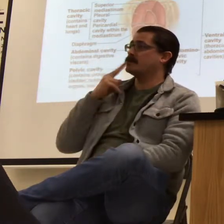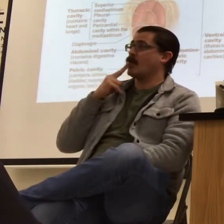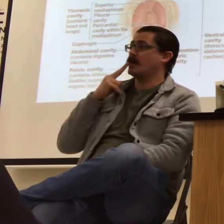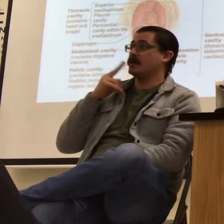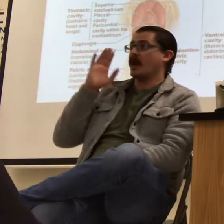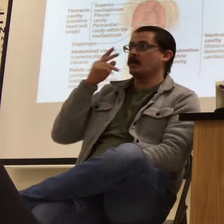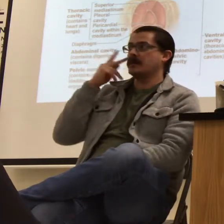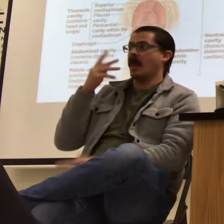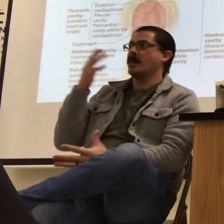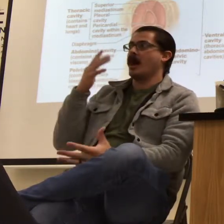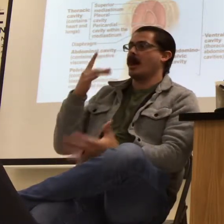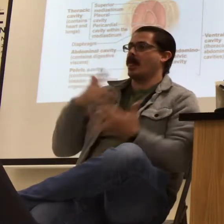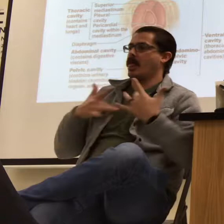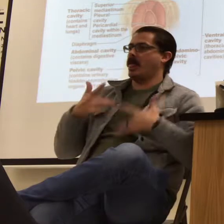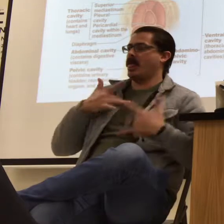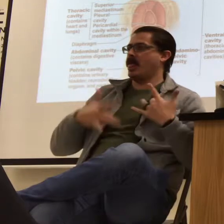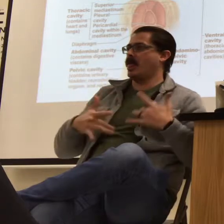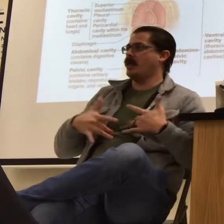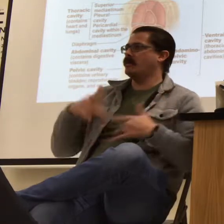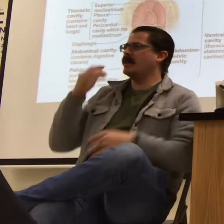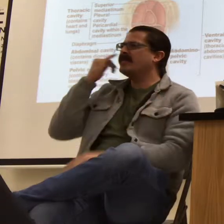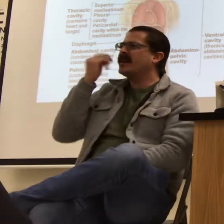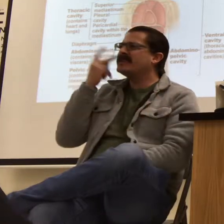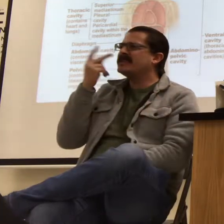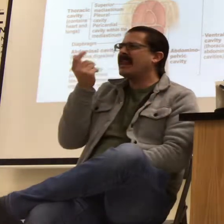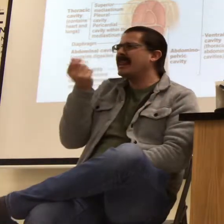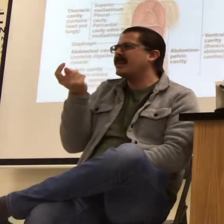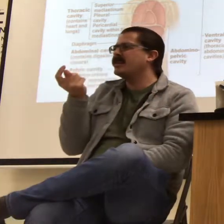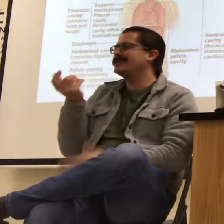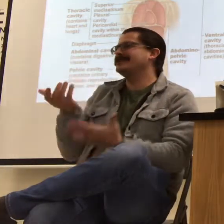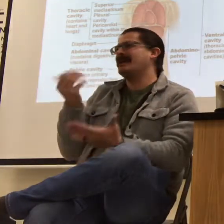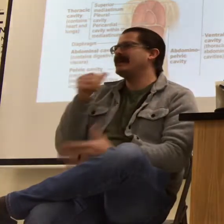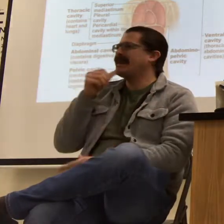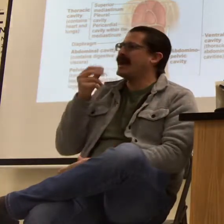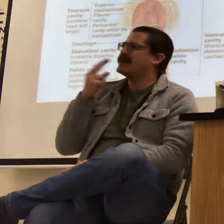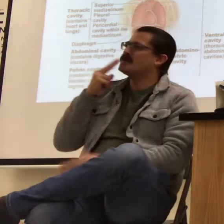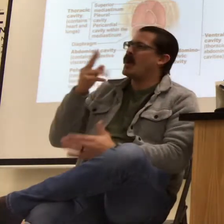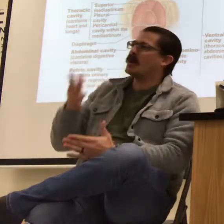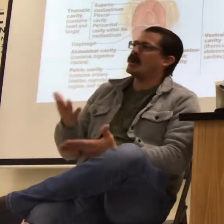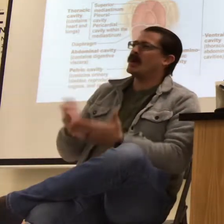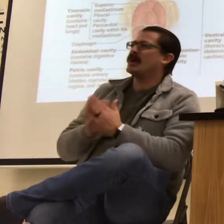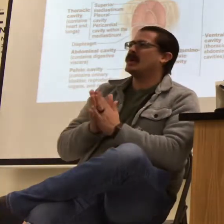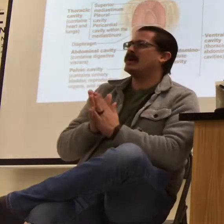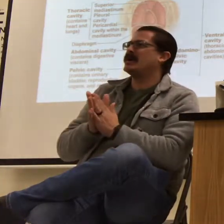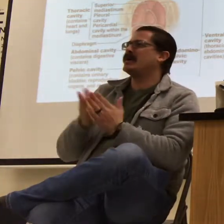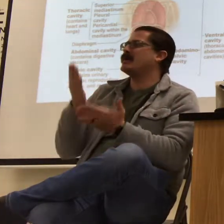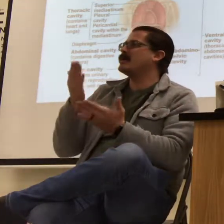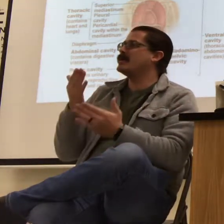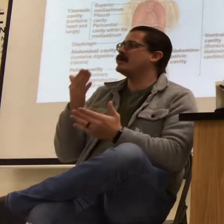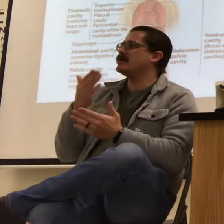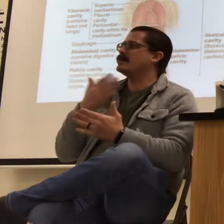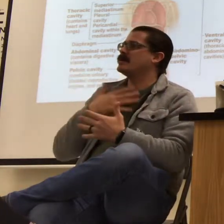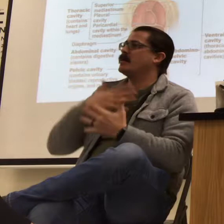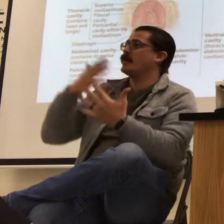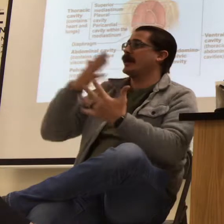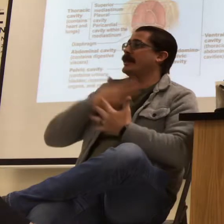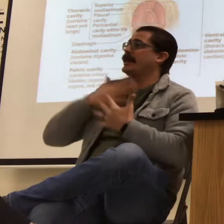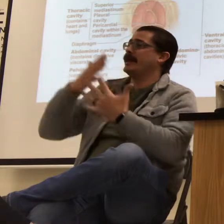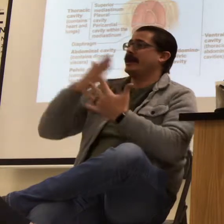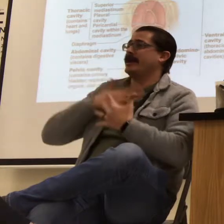lot. Okay. Usually if I see a little, I say, oh, probably not a smoker, probably just breathing the Sacramento